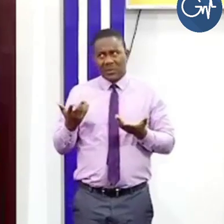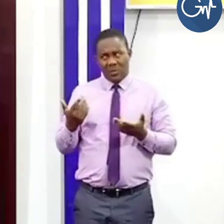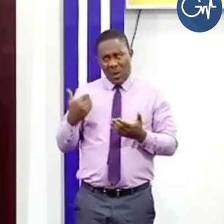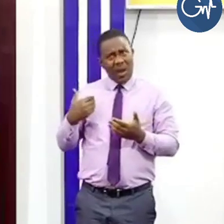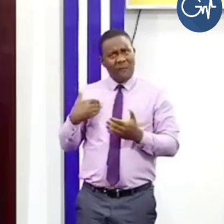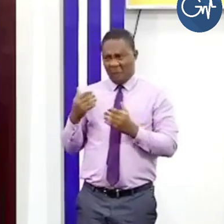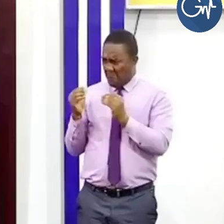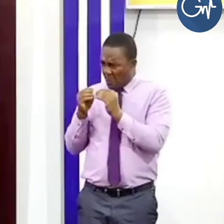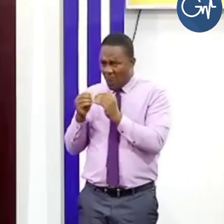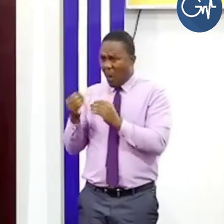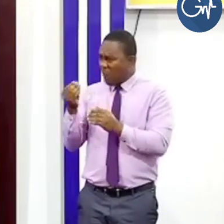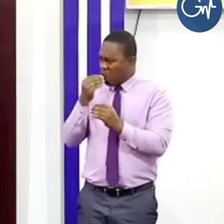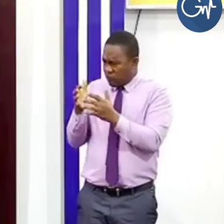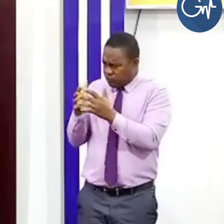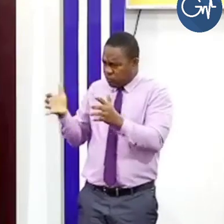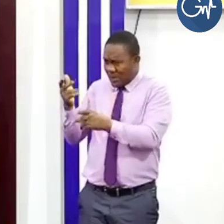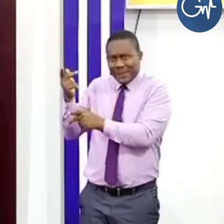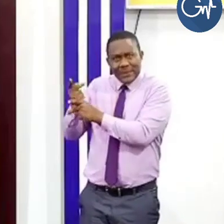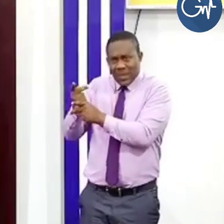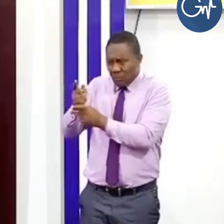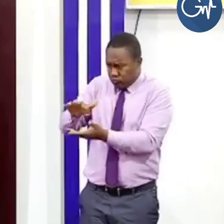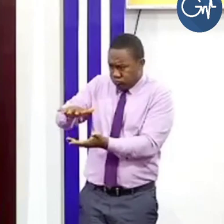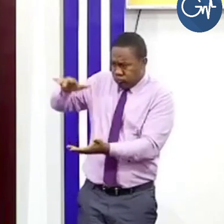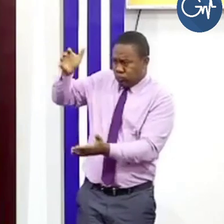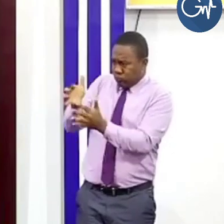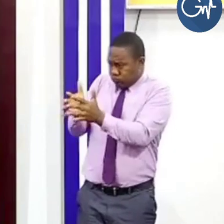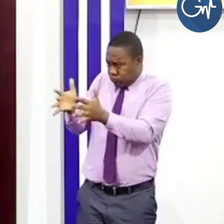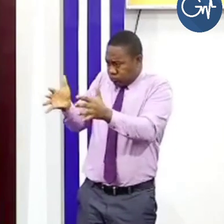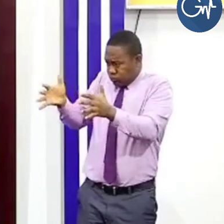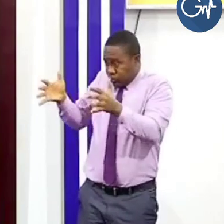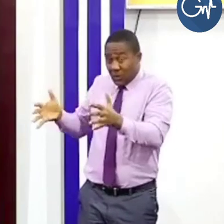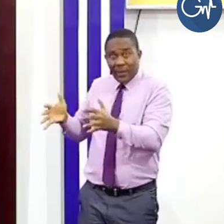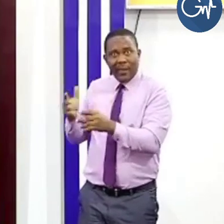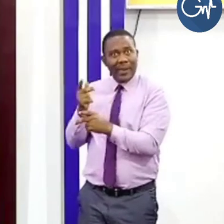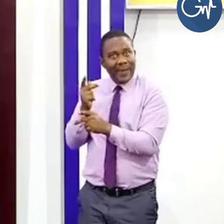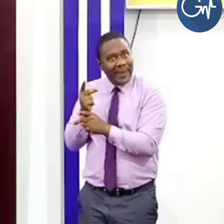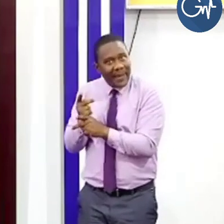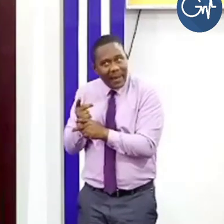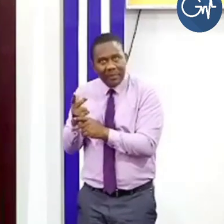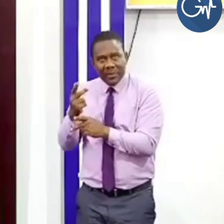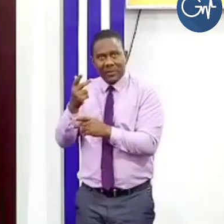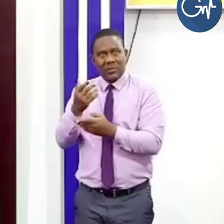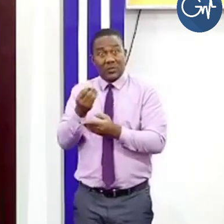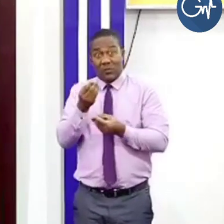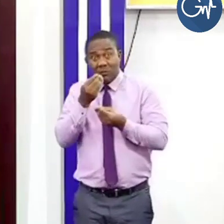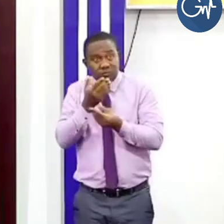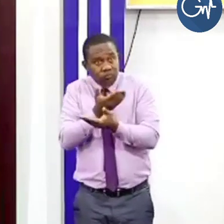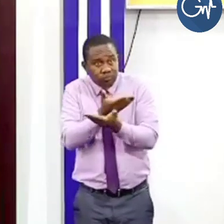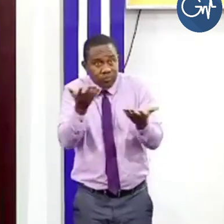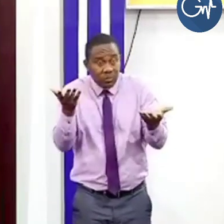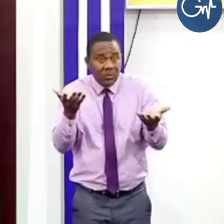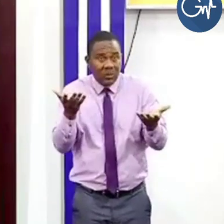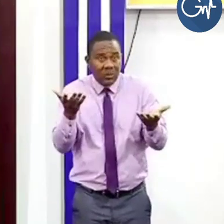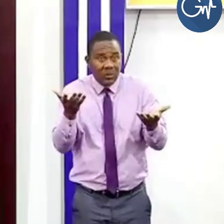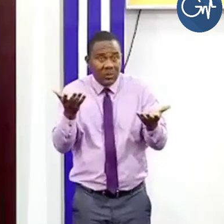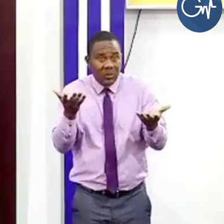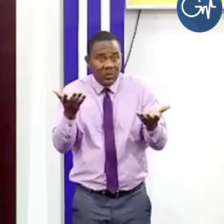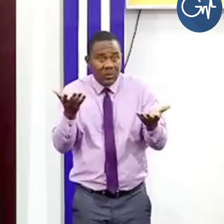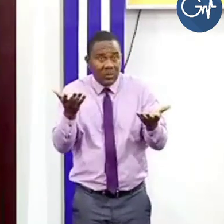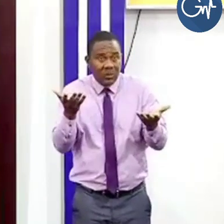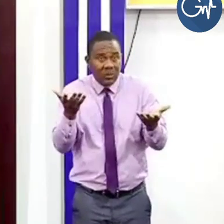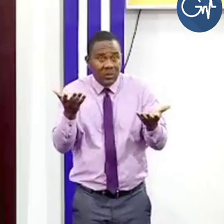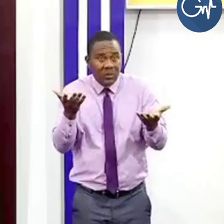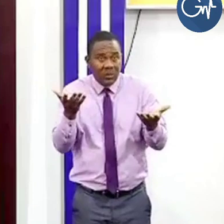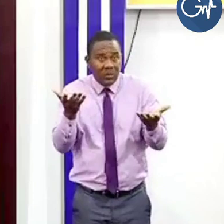need, because we have more than enough stocks within this country to feed the people of this country for many months to